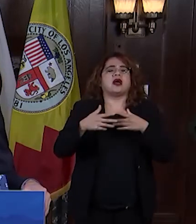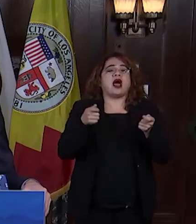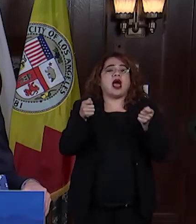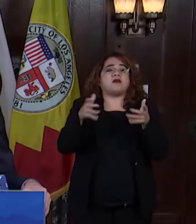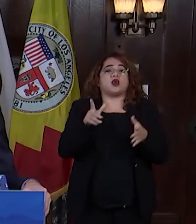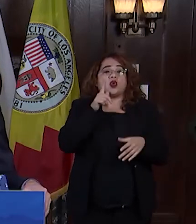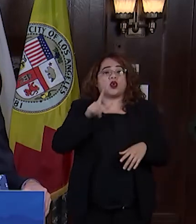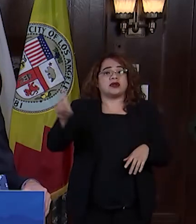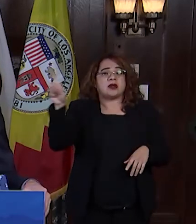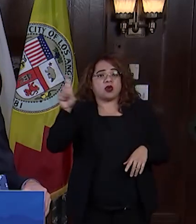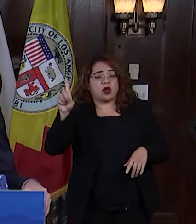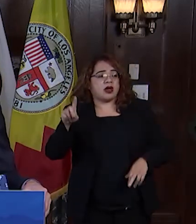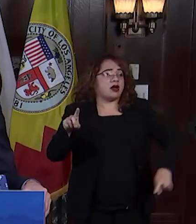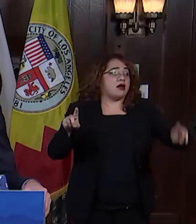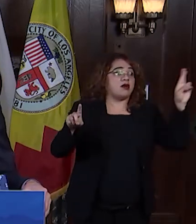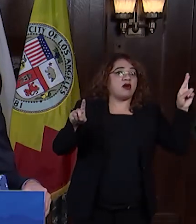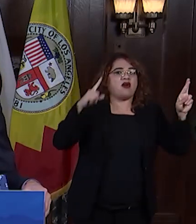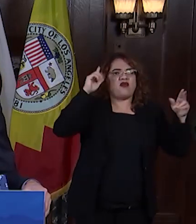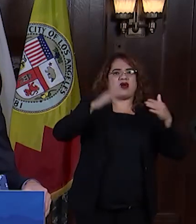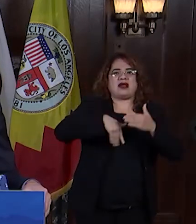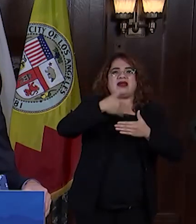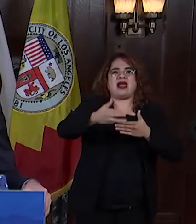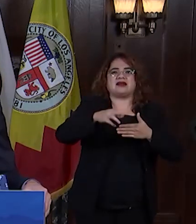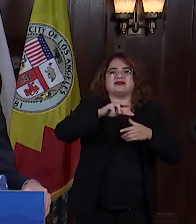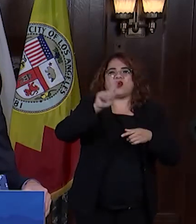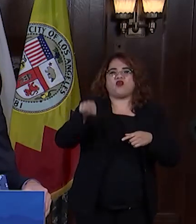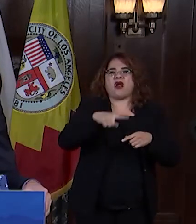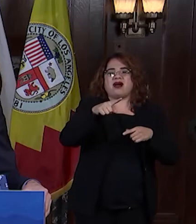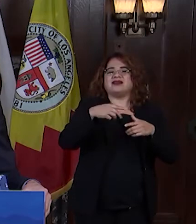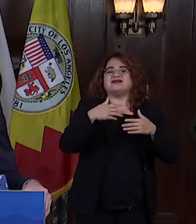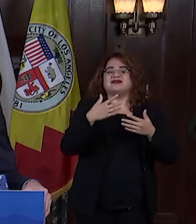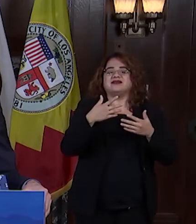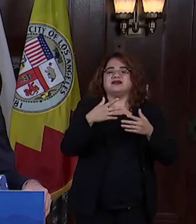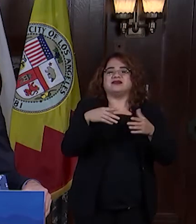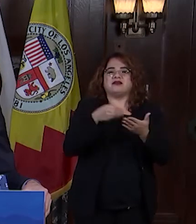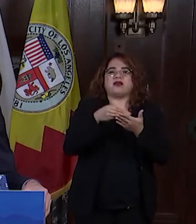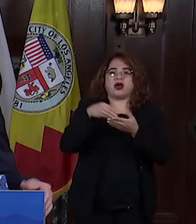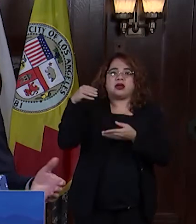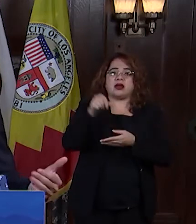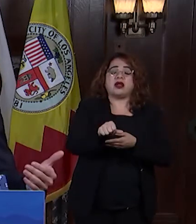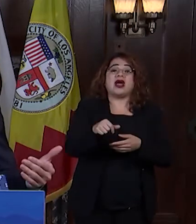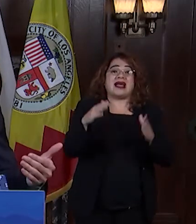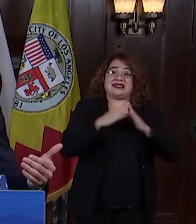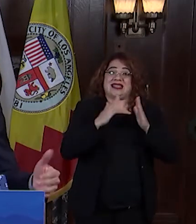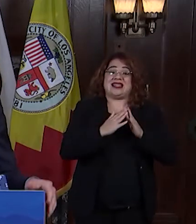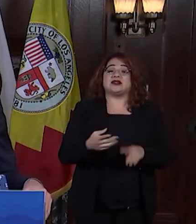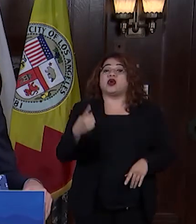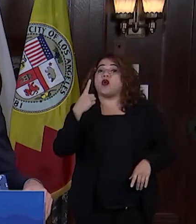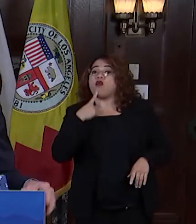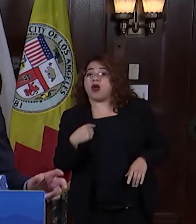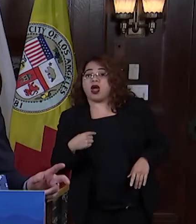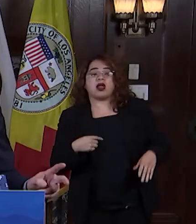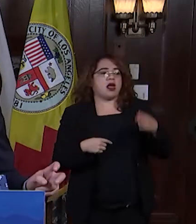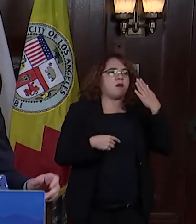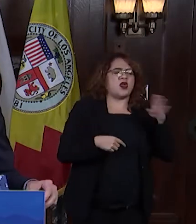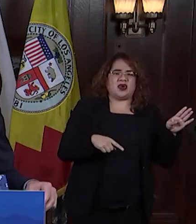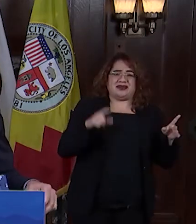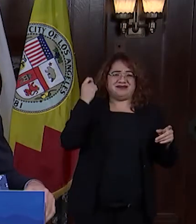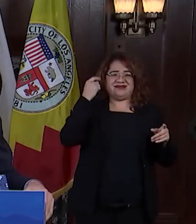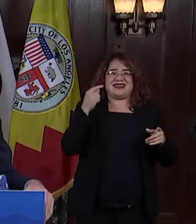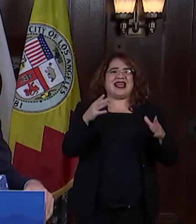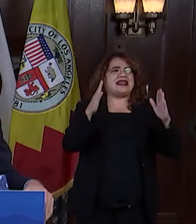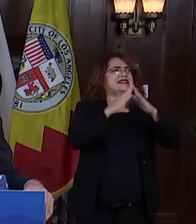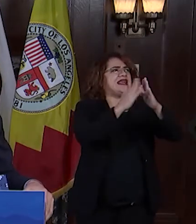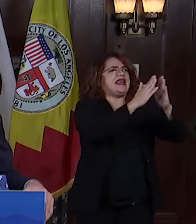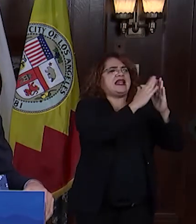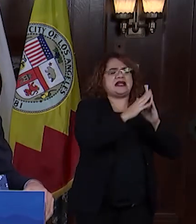administration, for the next round of funding. I do believe that cities, red and blue, and by the way, I don't even see cities as quote-unquote red and blue like